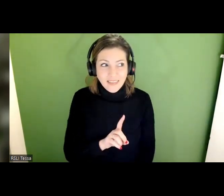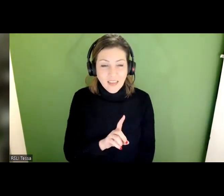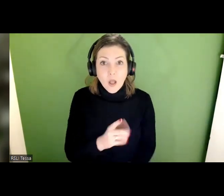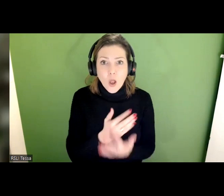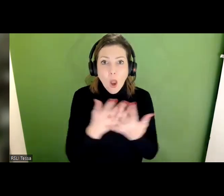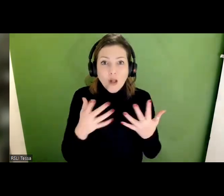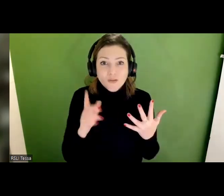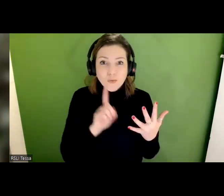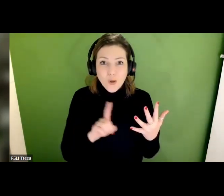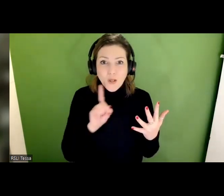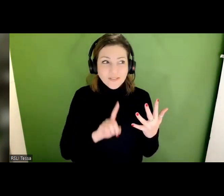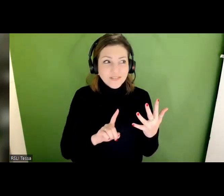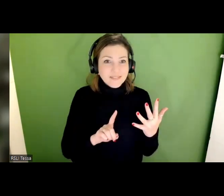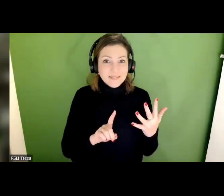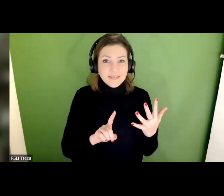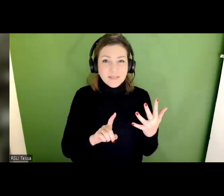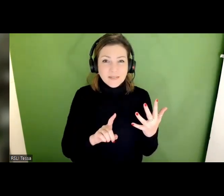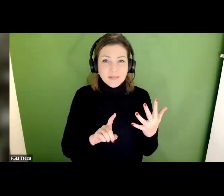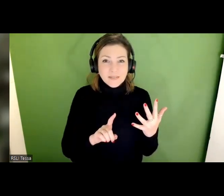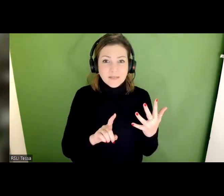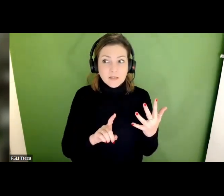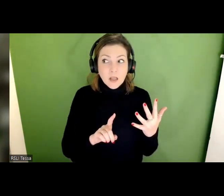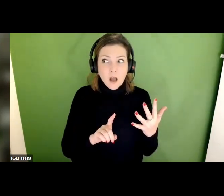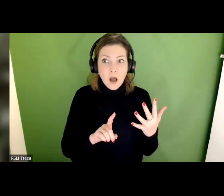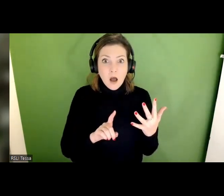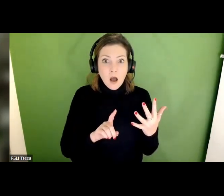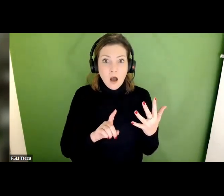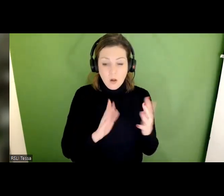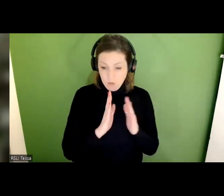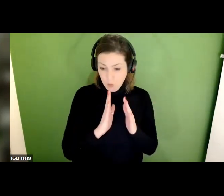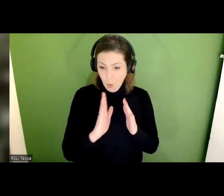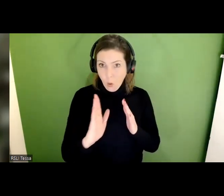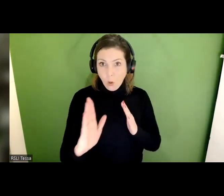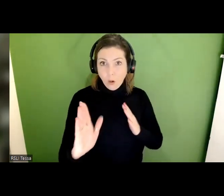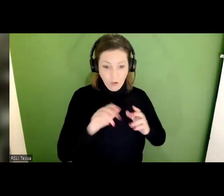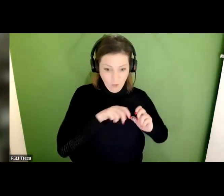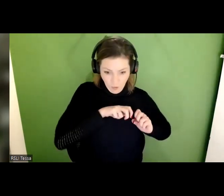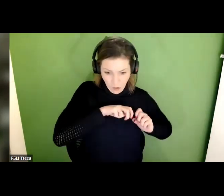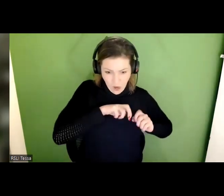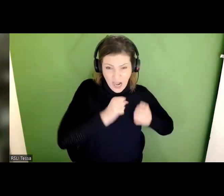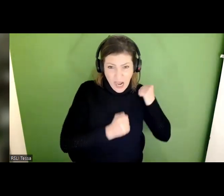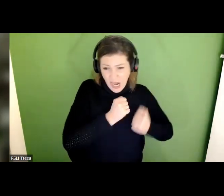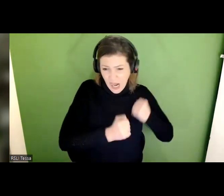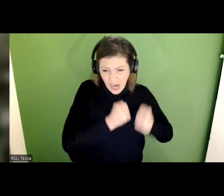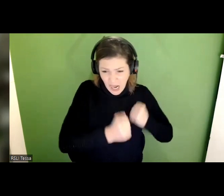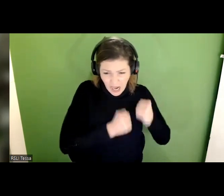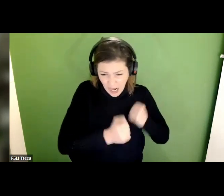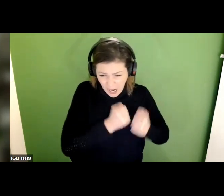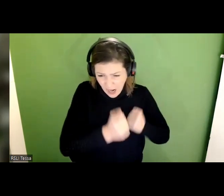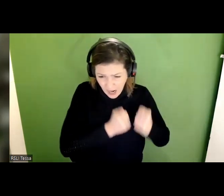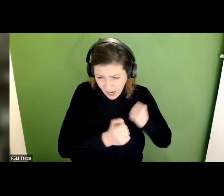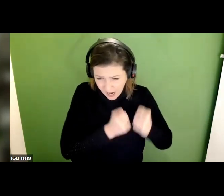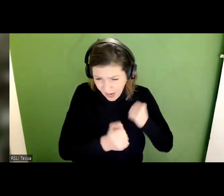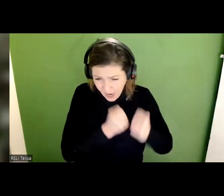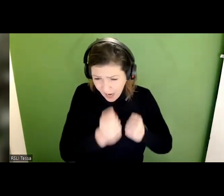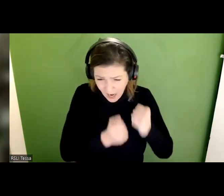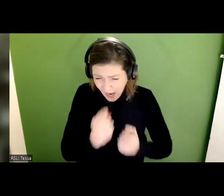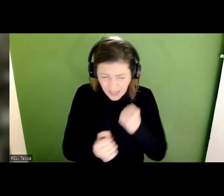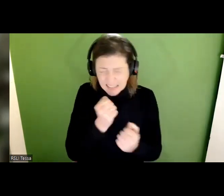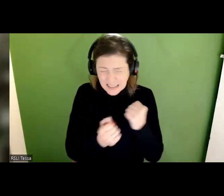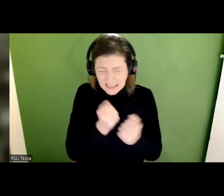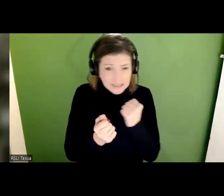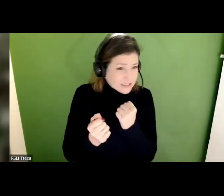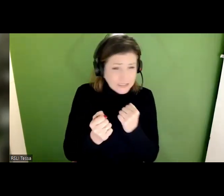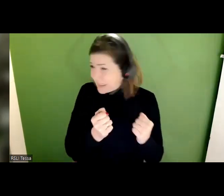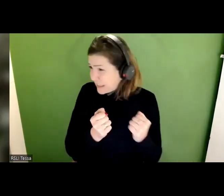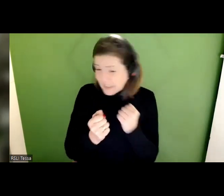Lots of them. She started to run as fast as her legs would carry her, darting along beside the wall, frantically